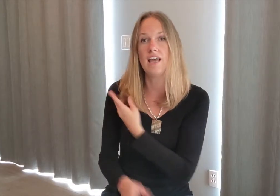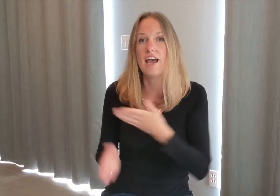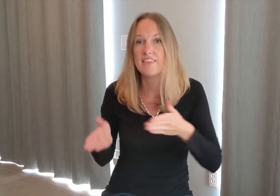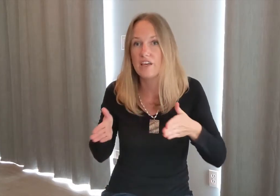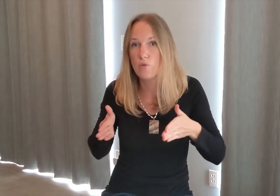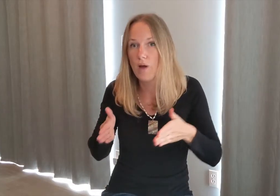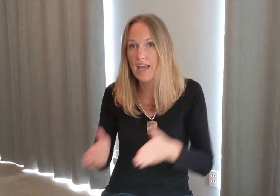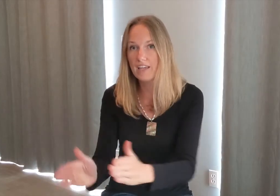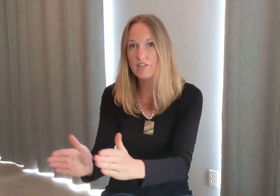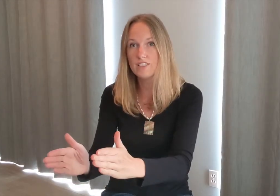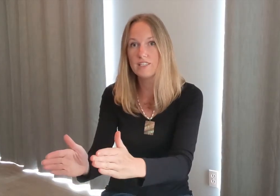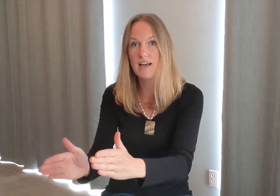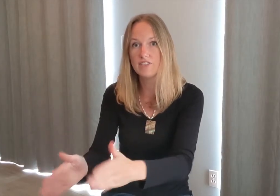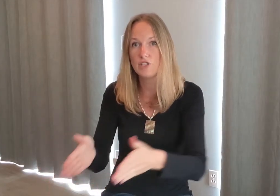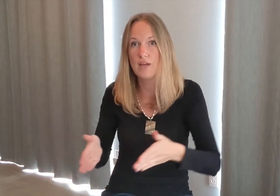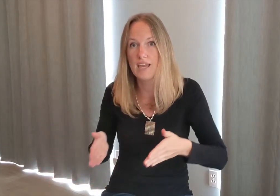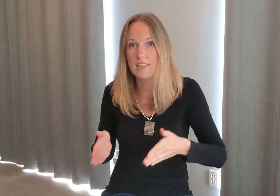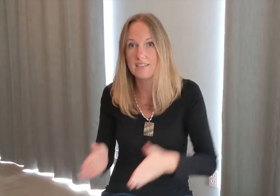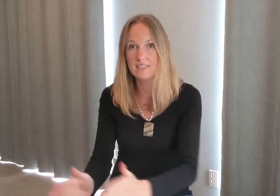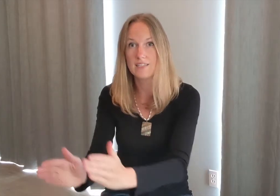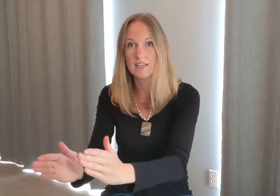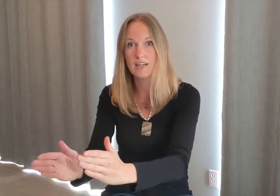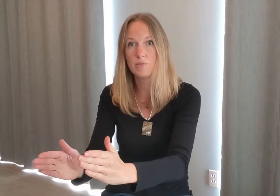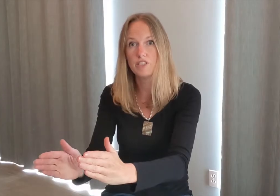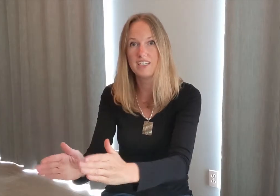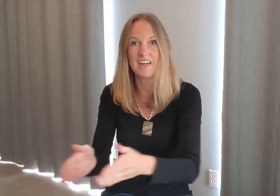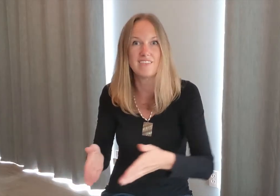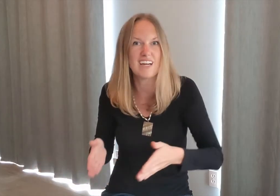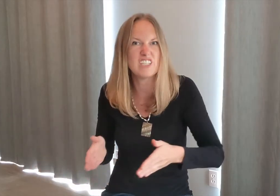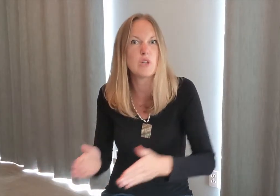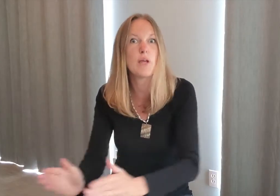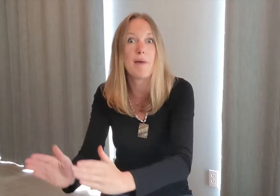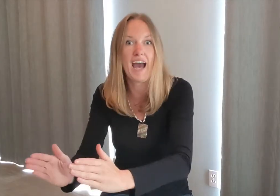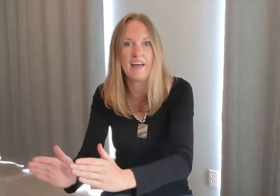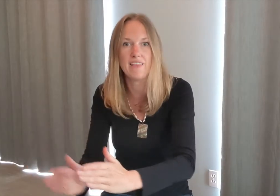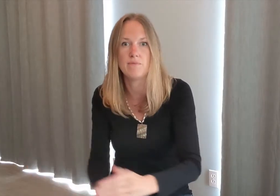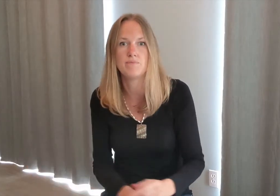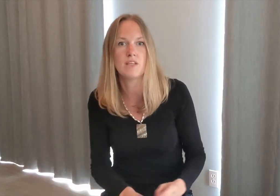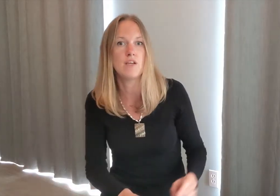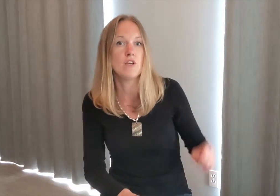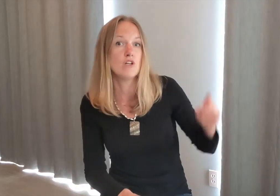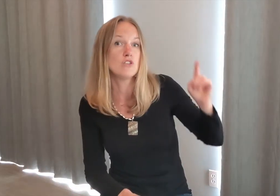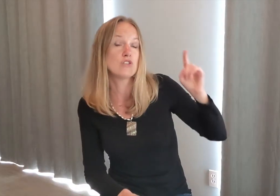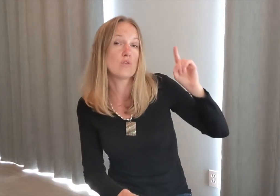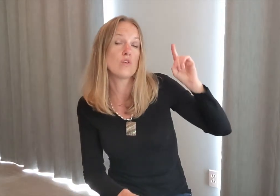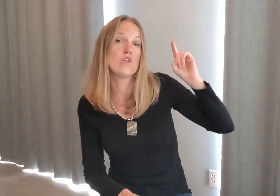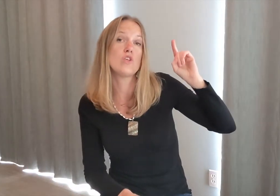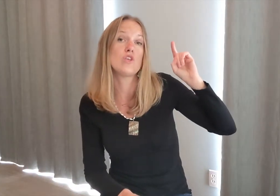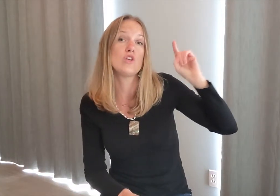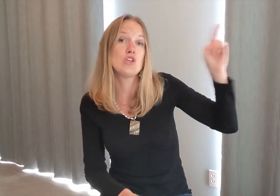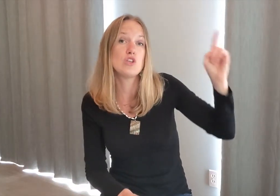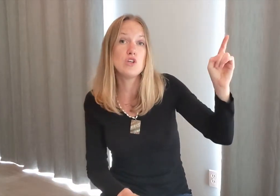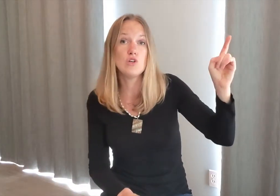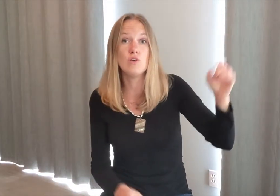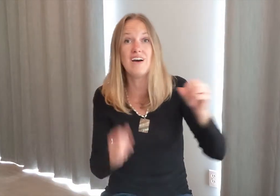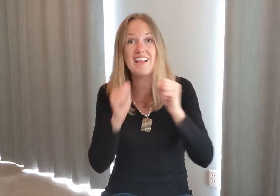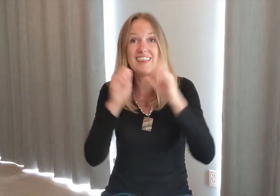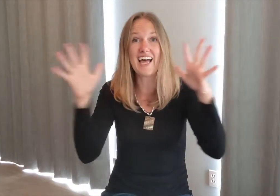And then way, you just have 2 hands kind of pushing out, kind of showing a path. So you